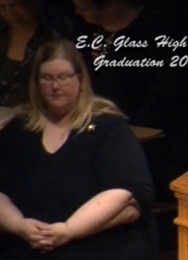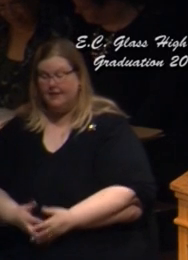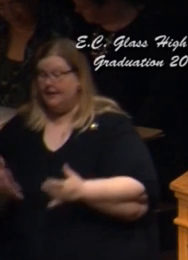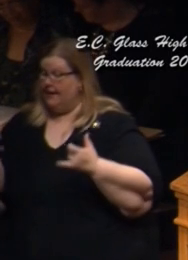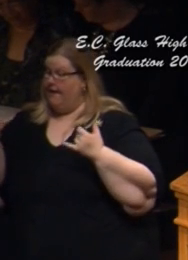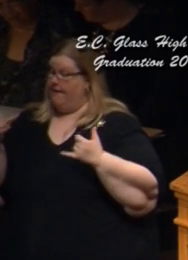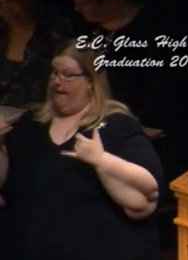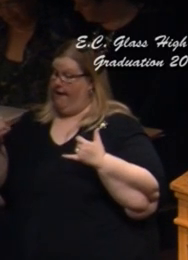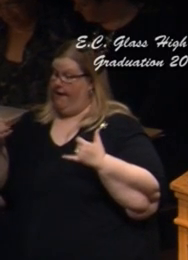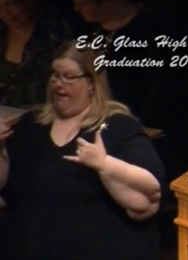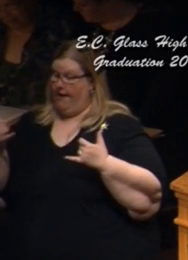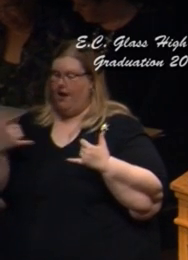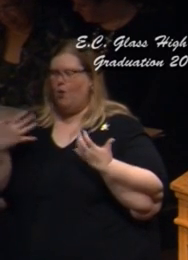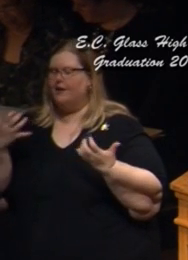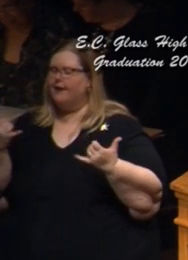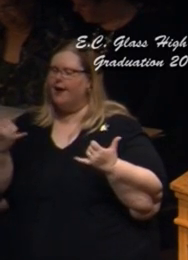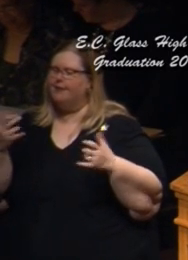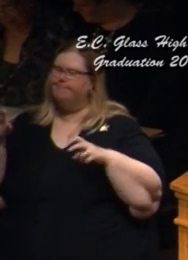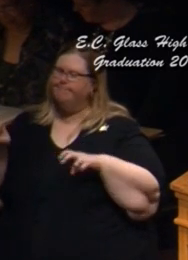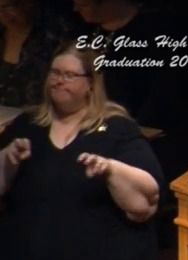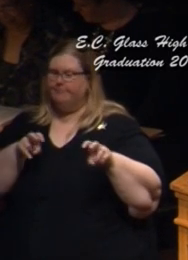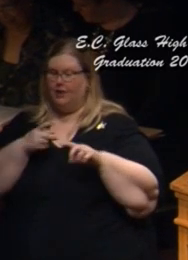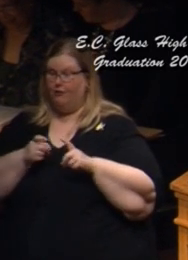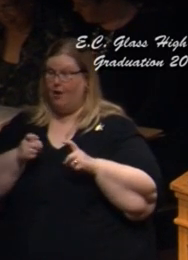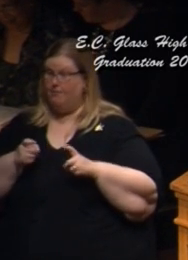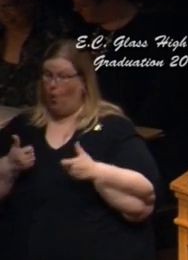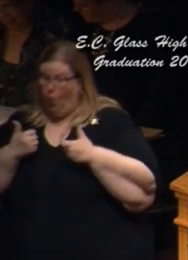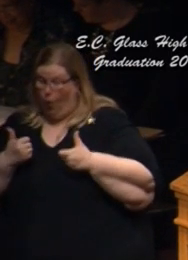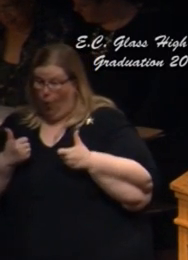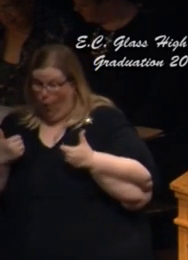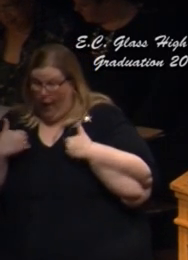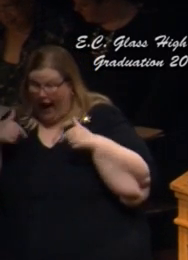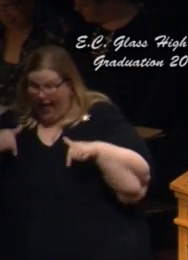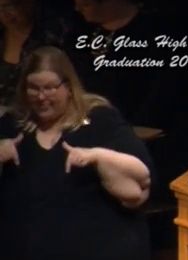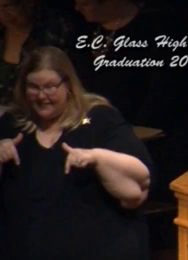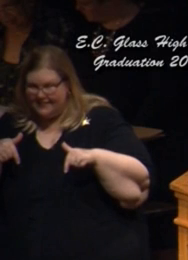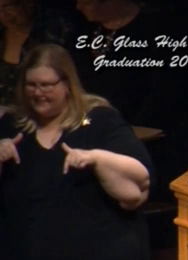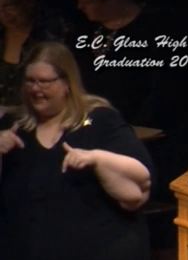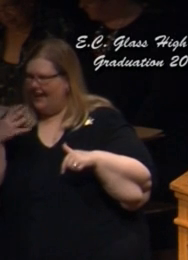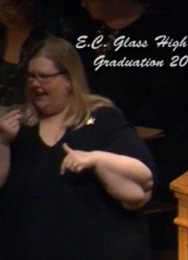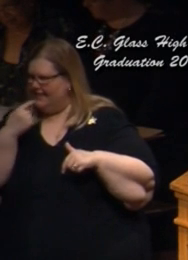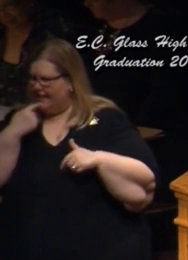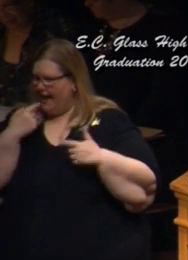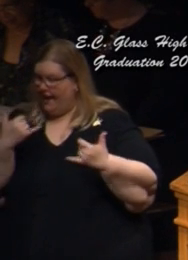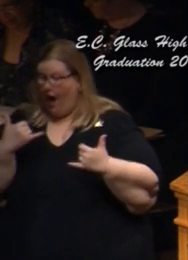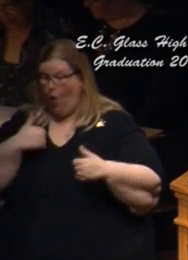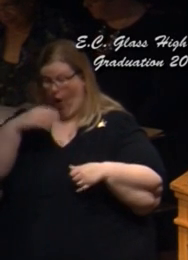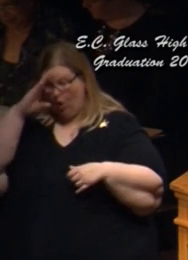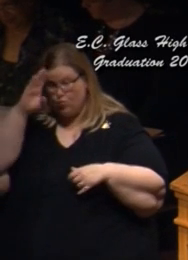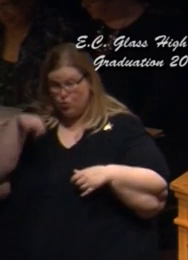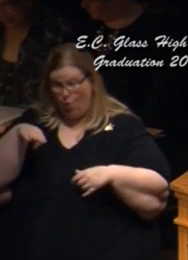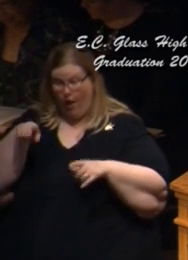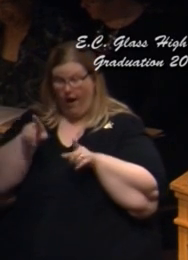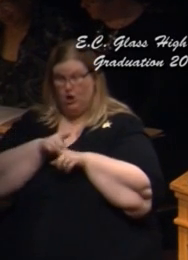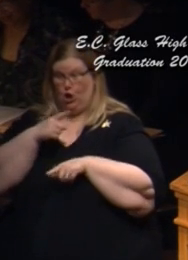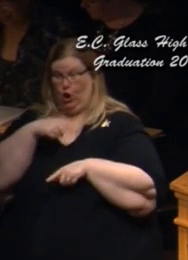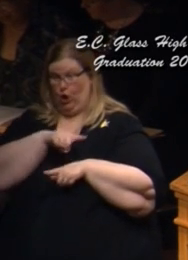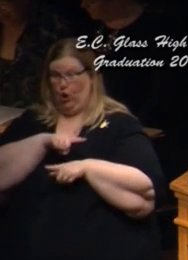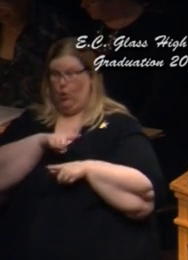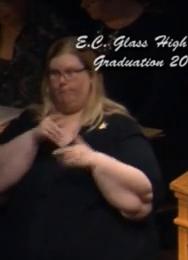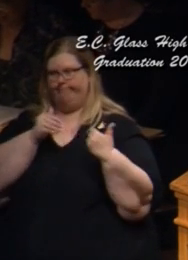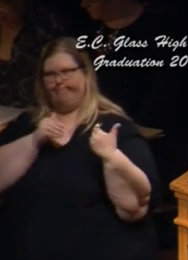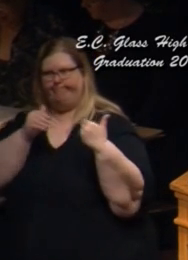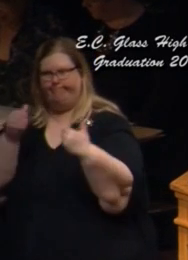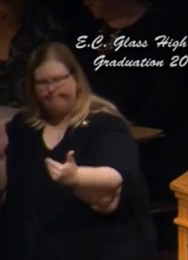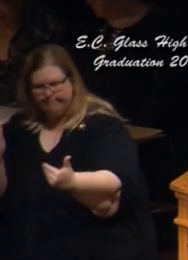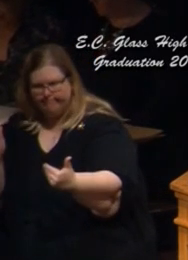Now, I want to transition from we got this and say that I know that as you are moving